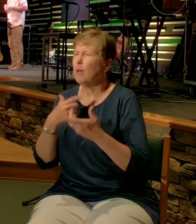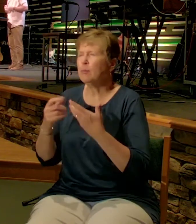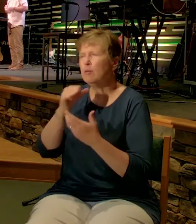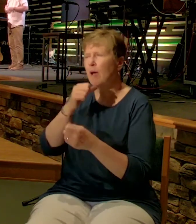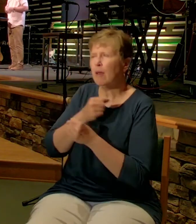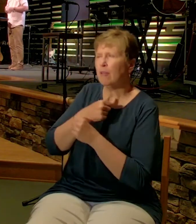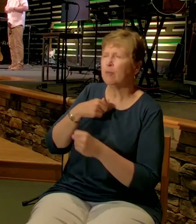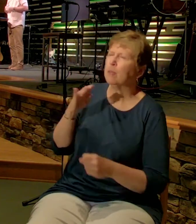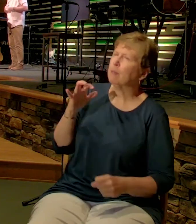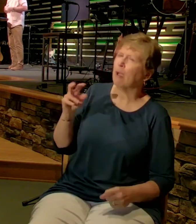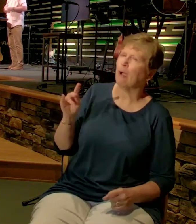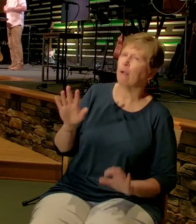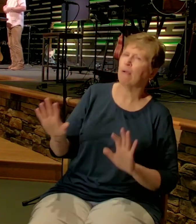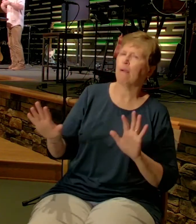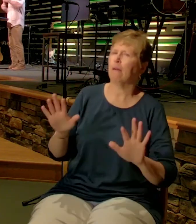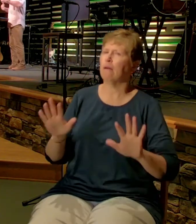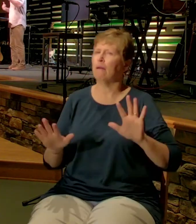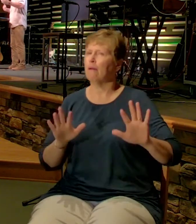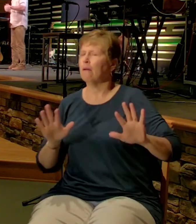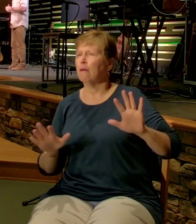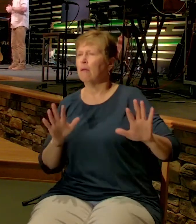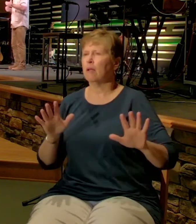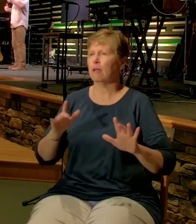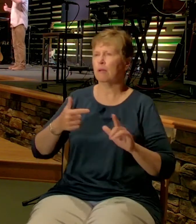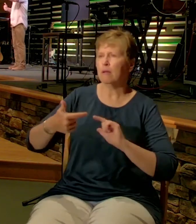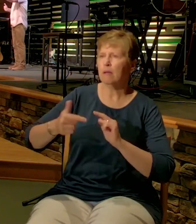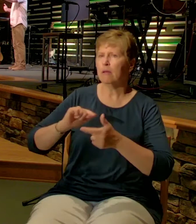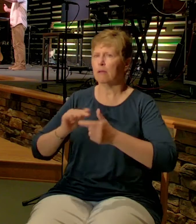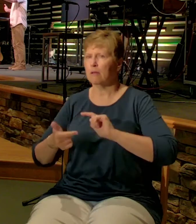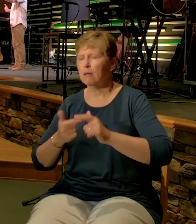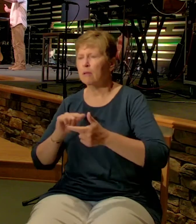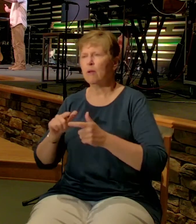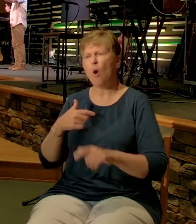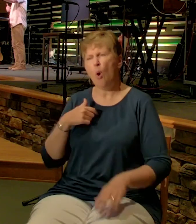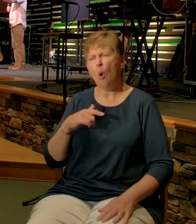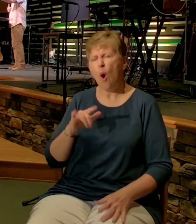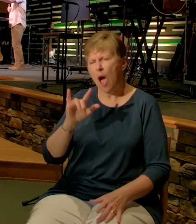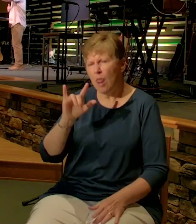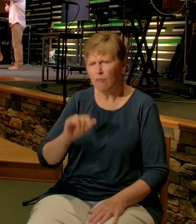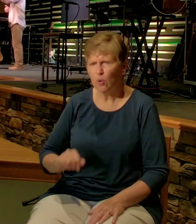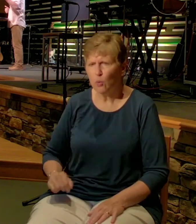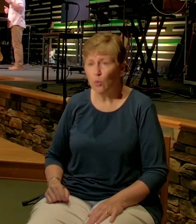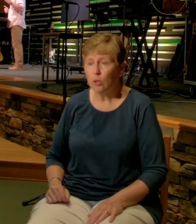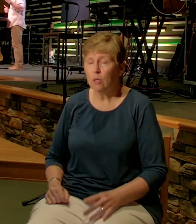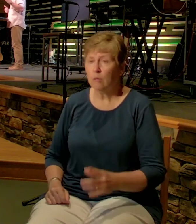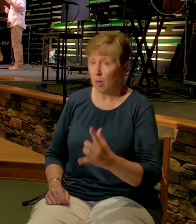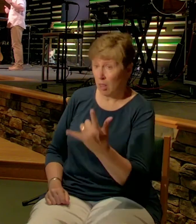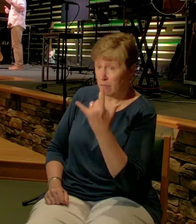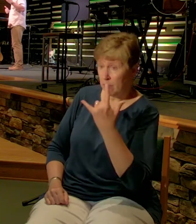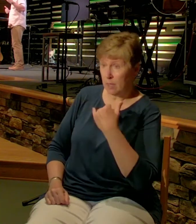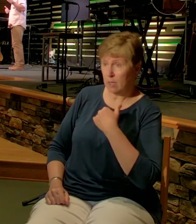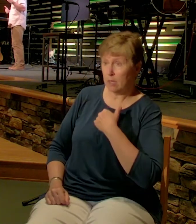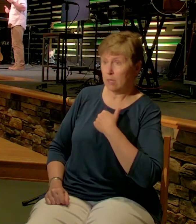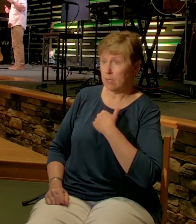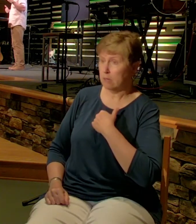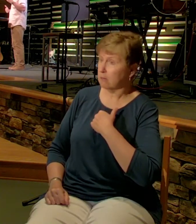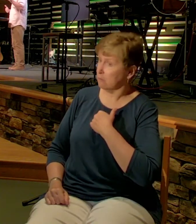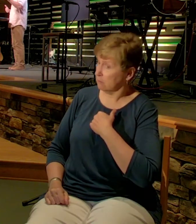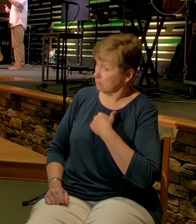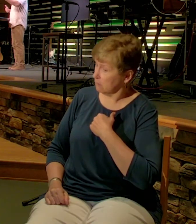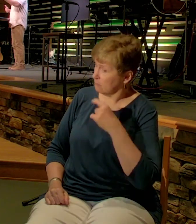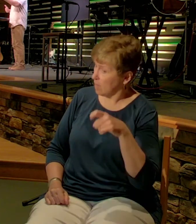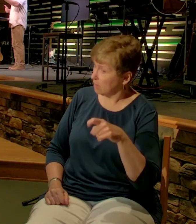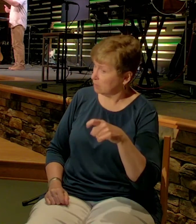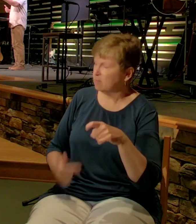back. Or an individual will say, "I'll love you, but if you don't love me back, I'm going to